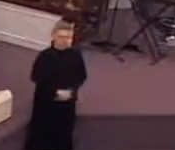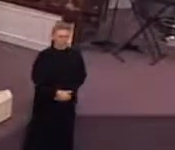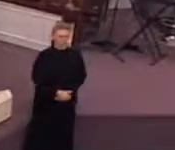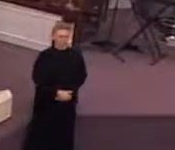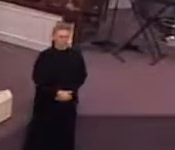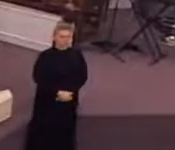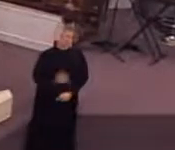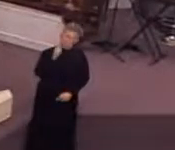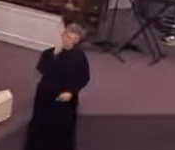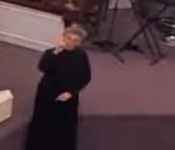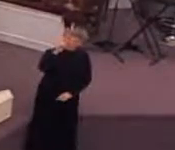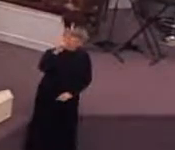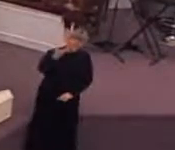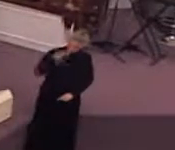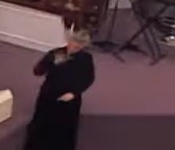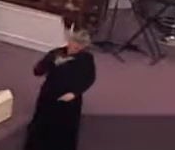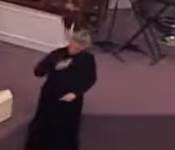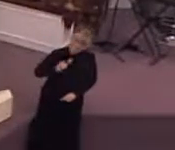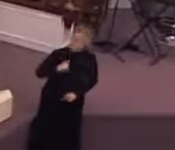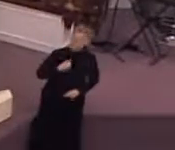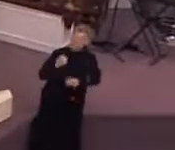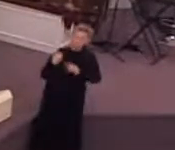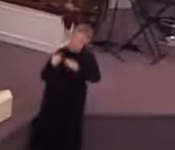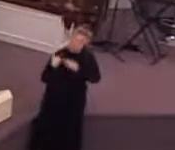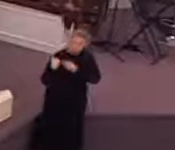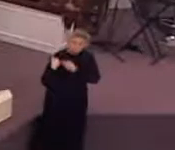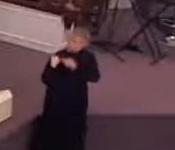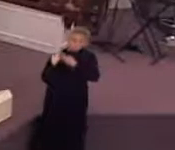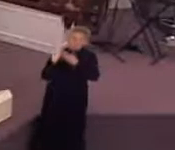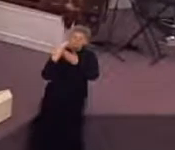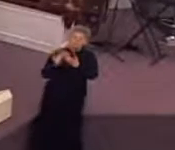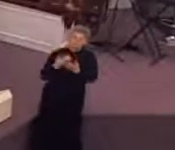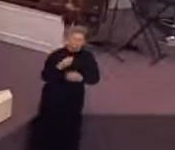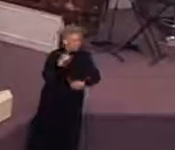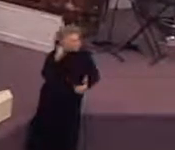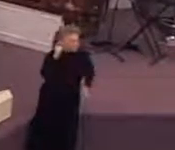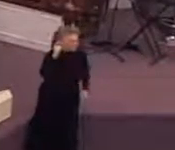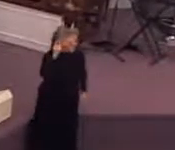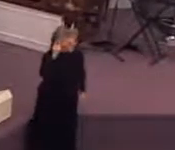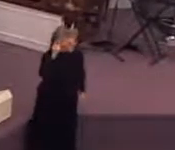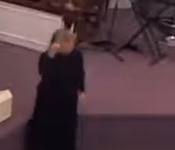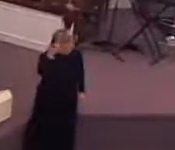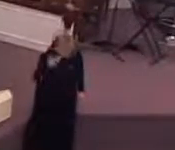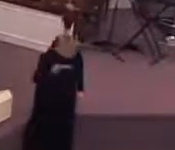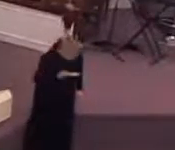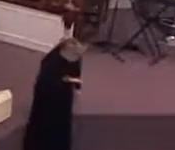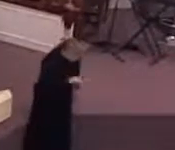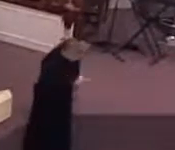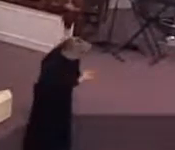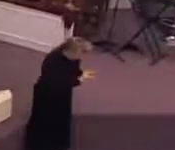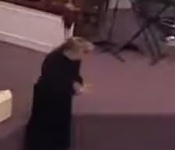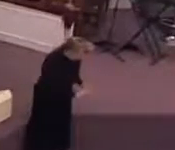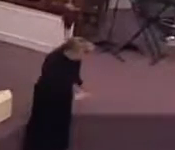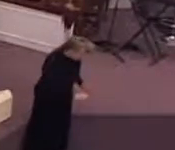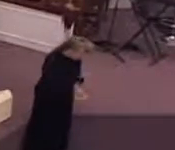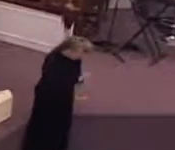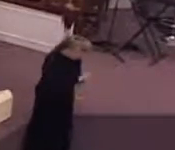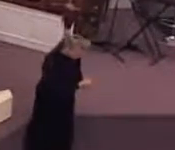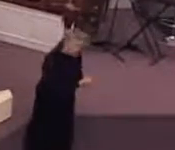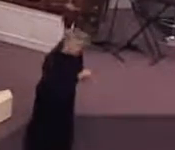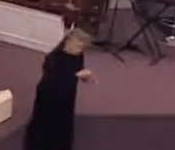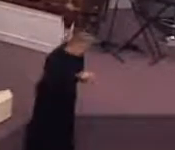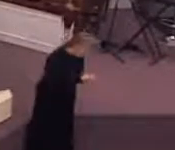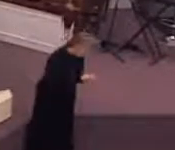he invites us to cast all of our cares on him. He's inviting that person that's being abused tonight to cast their cares on